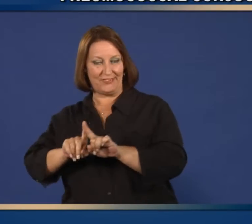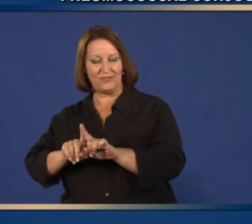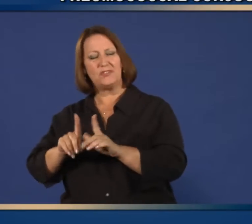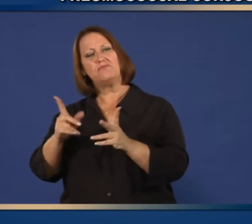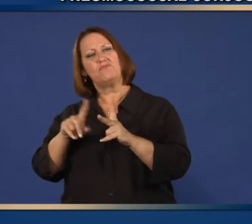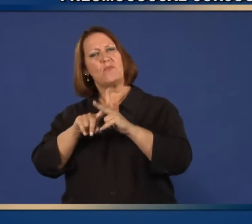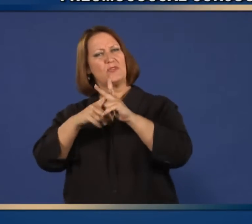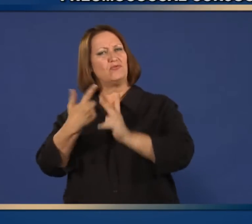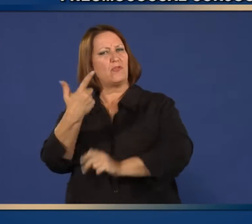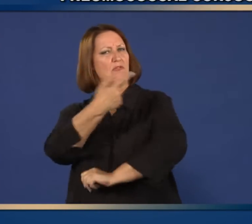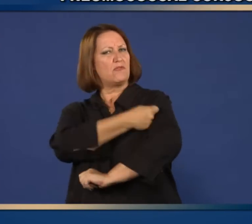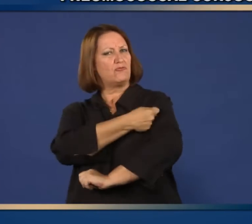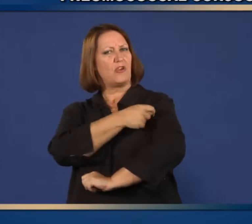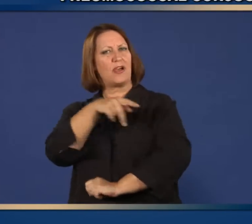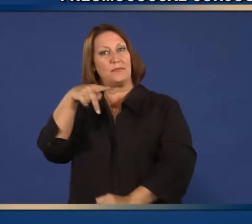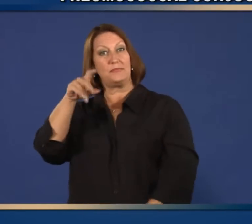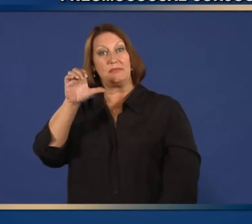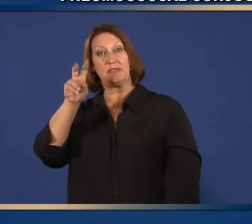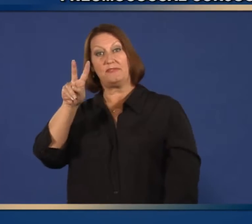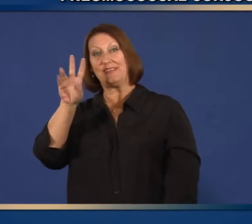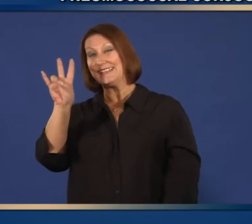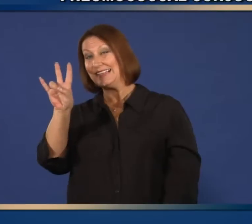since 2000.